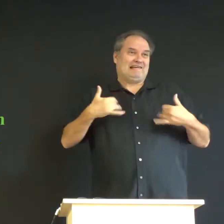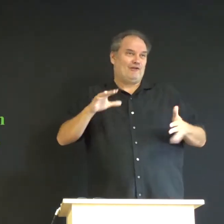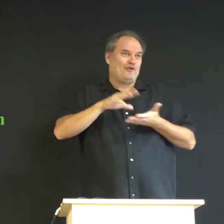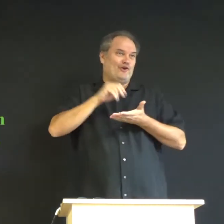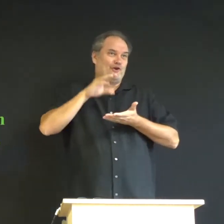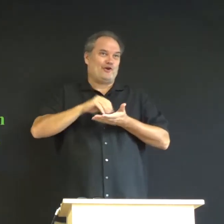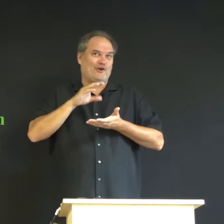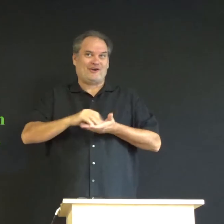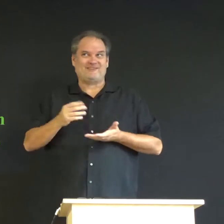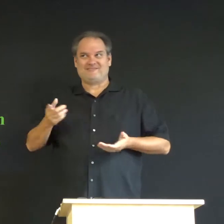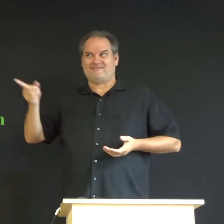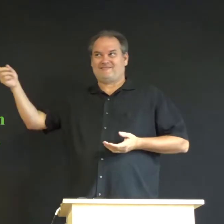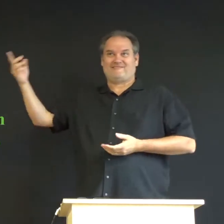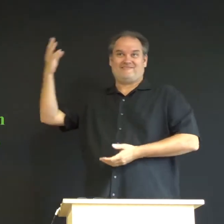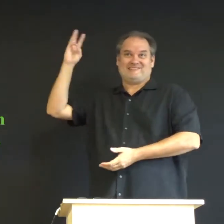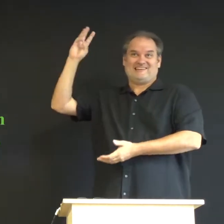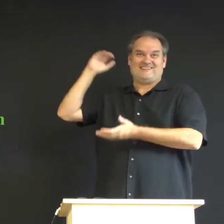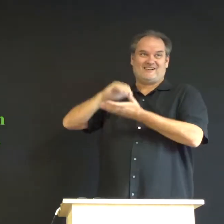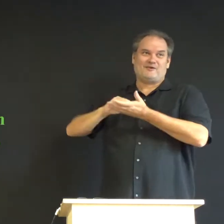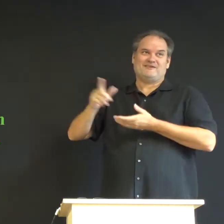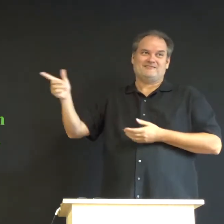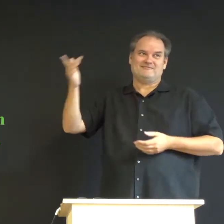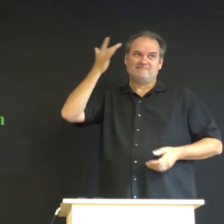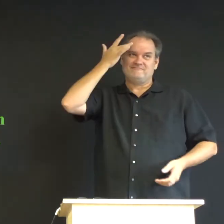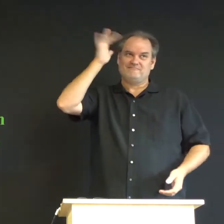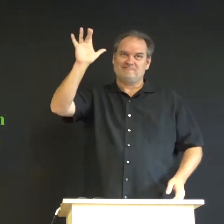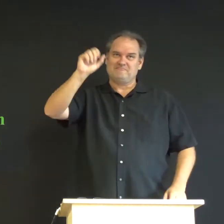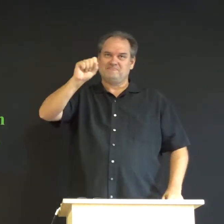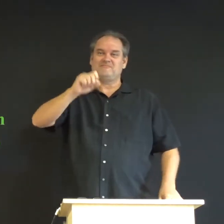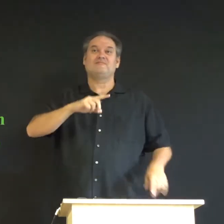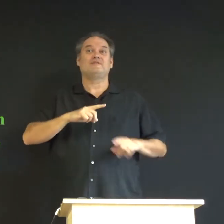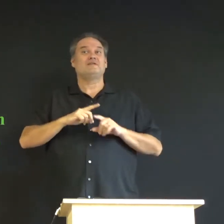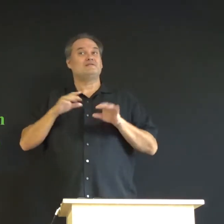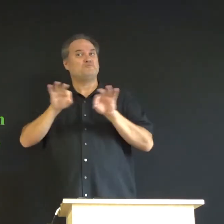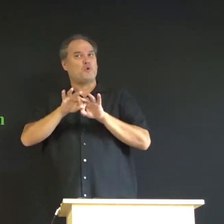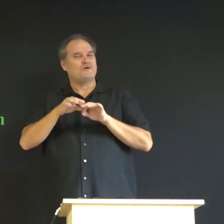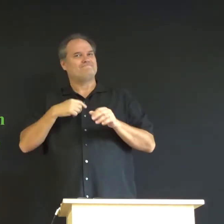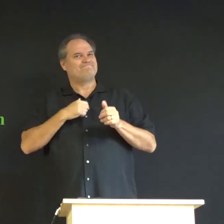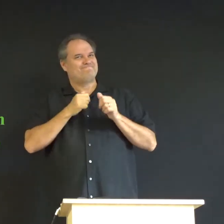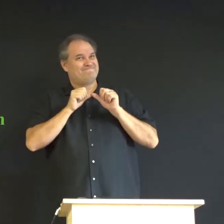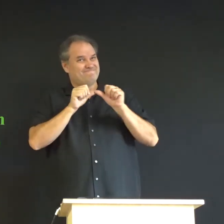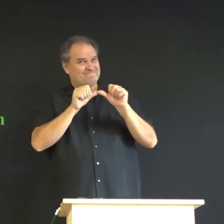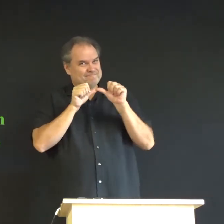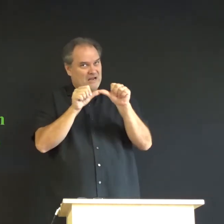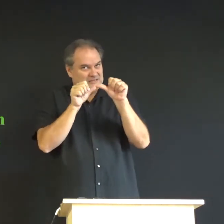And when I learned, I've only been alive for 52 years, and he's been around thousands.